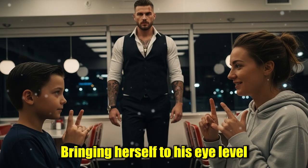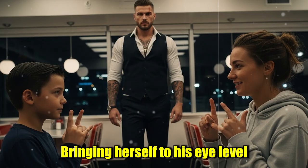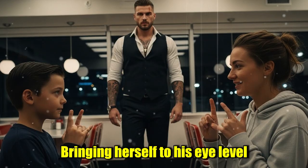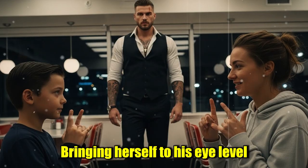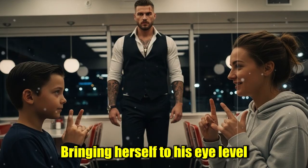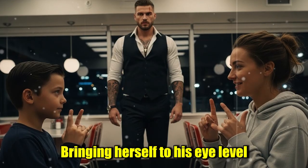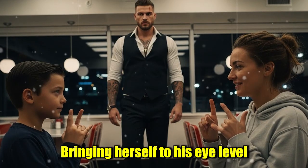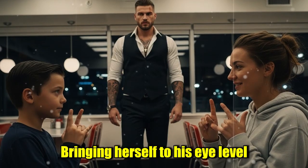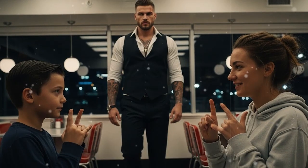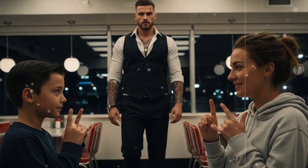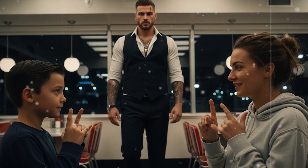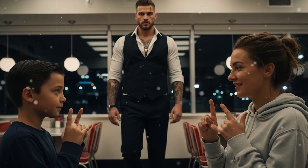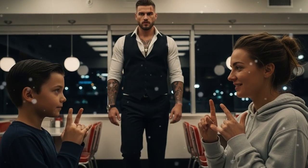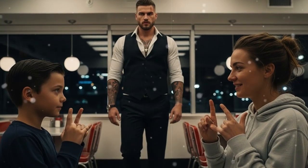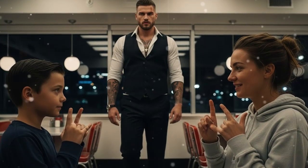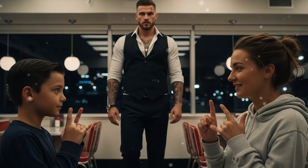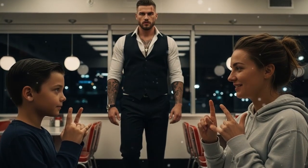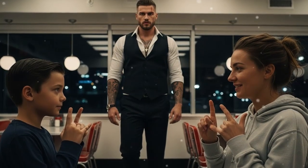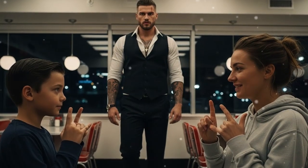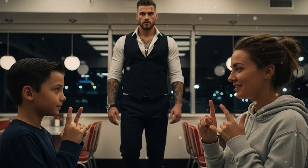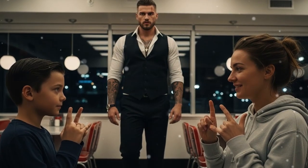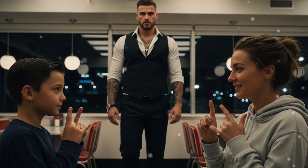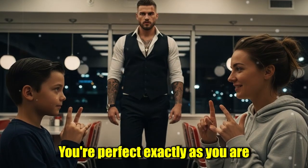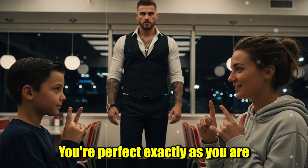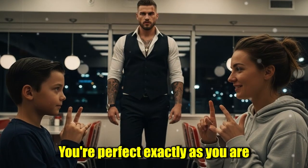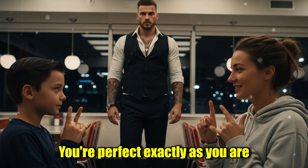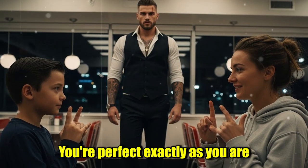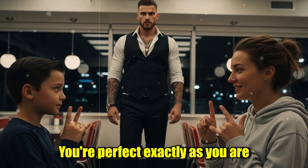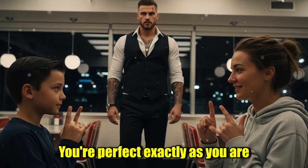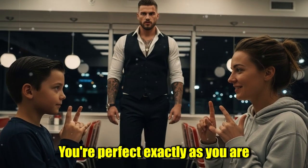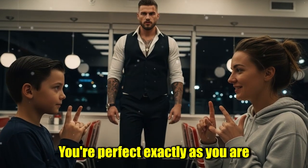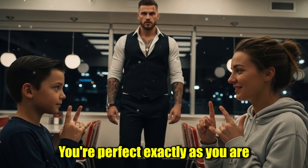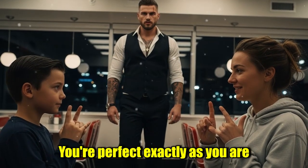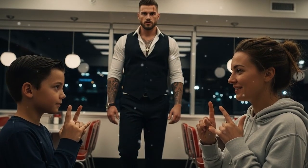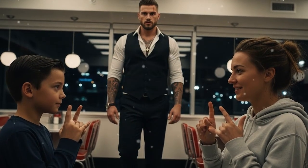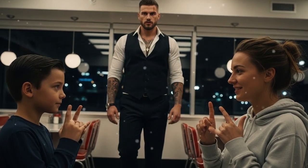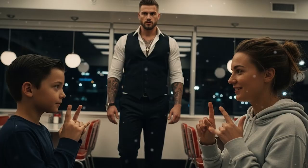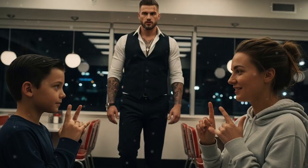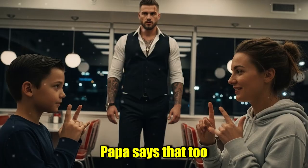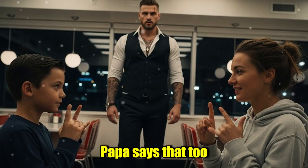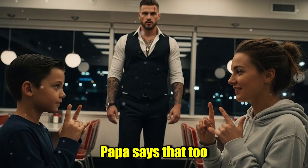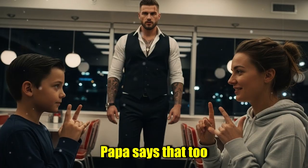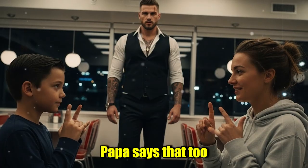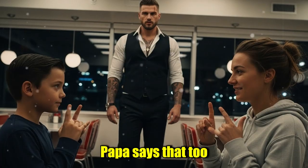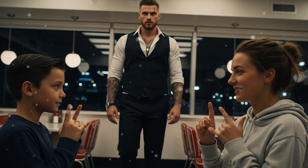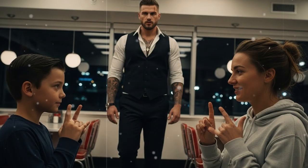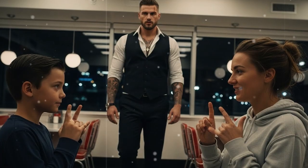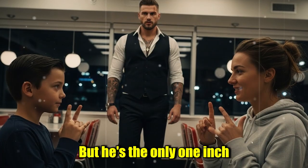bringing herself to his eye level. You're not broken, Luca. You're perfect exactly as you are. Papa says that too. But